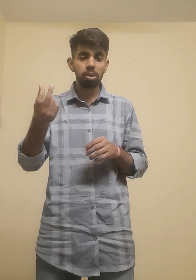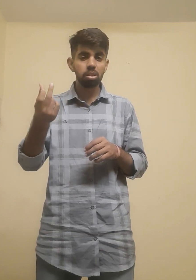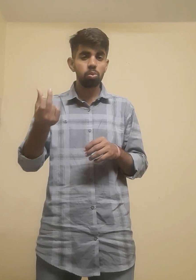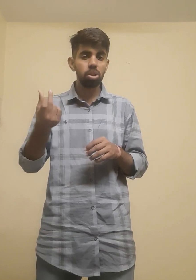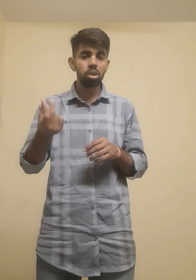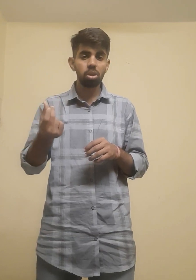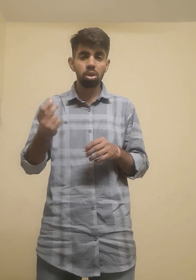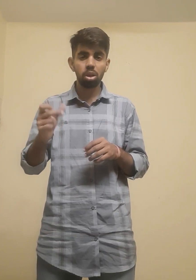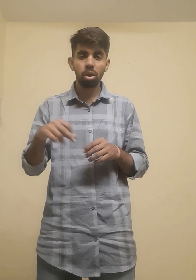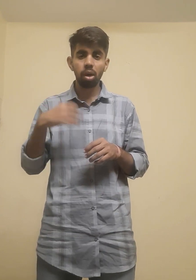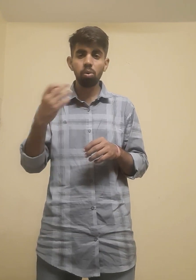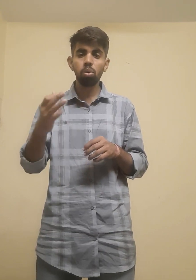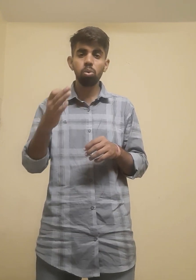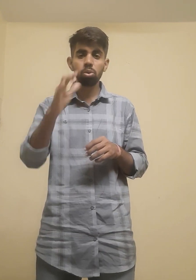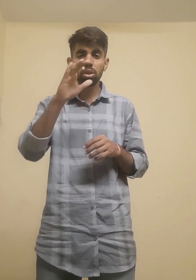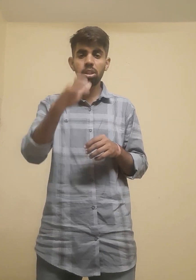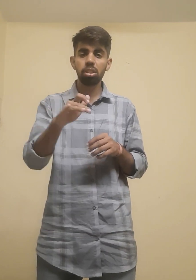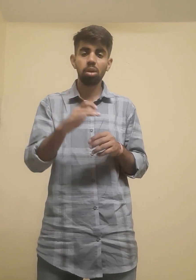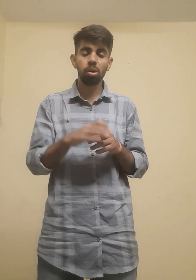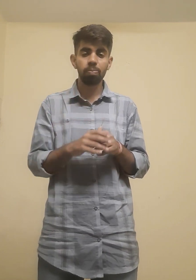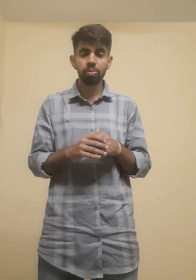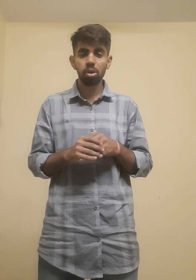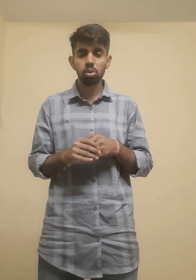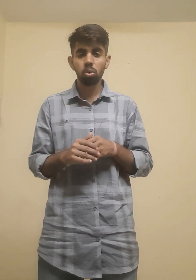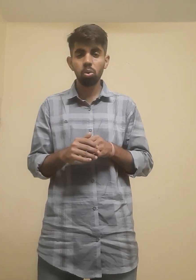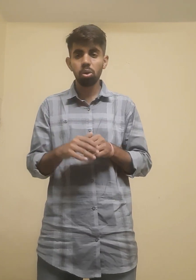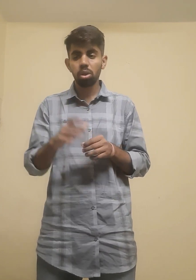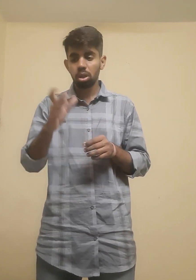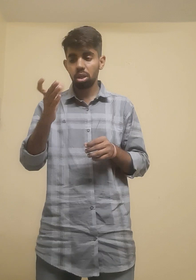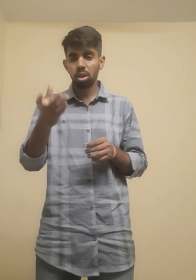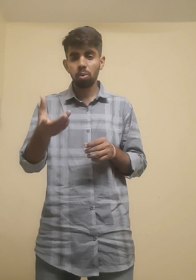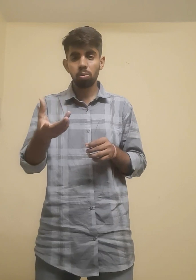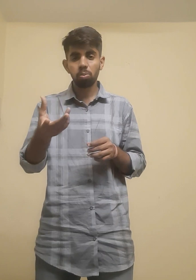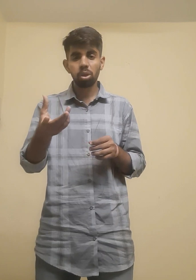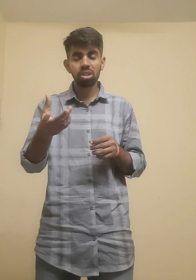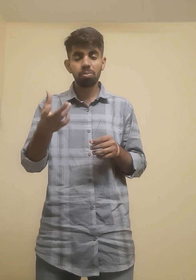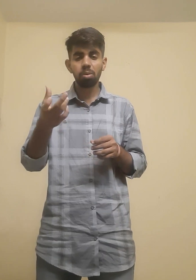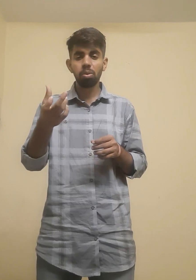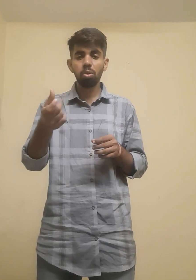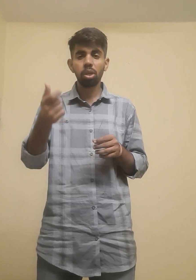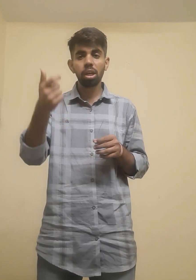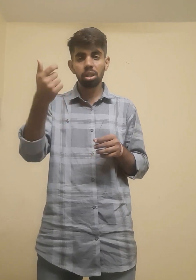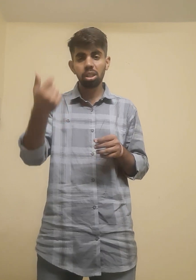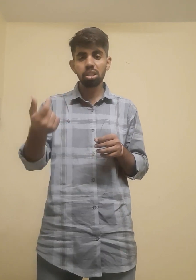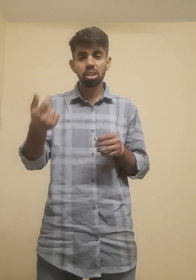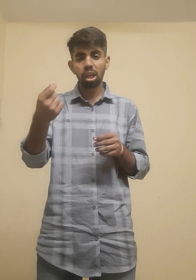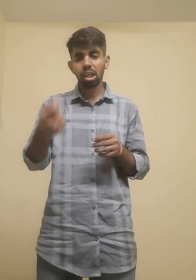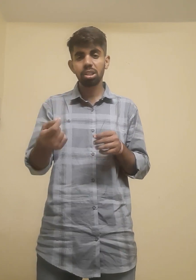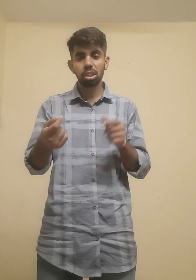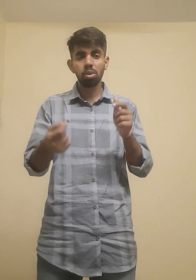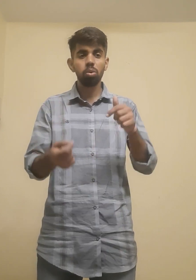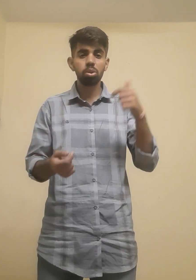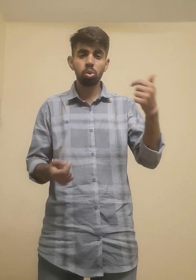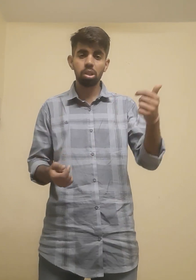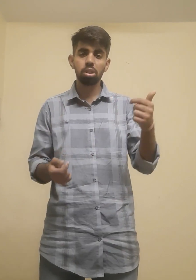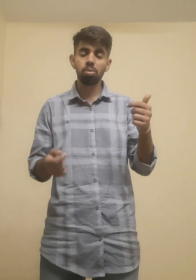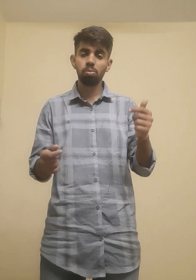place we have to use this keyword. So for example, we will do that this x equals to x,